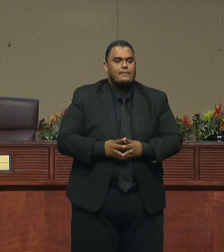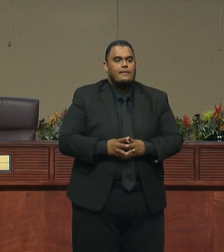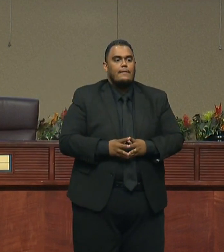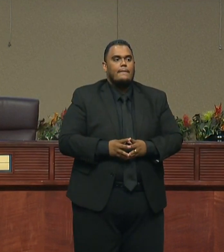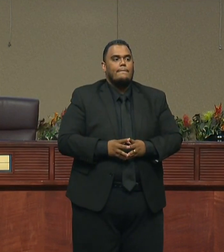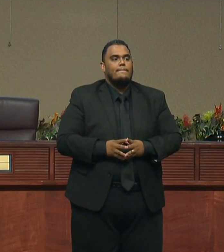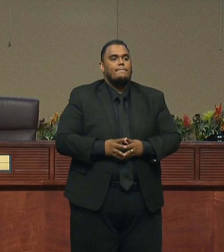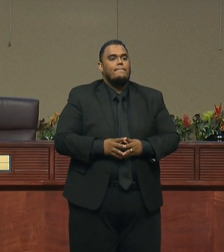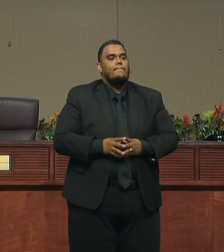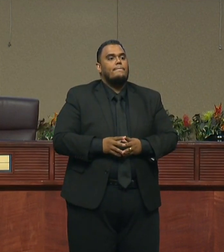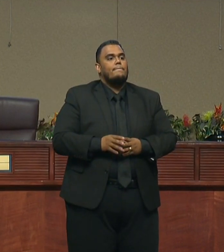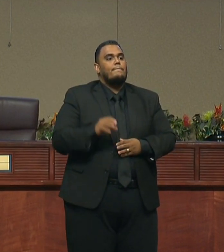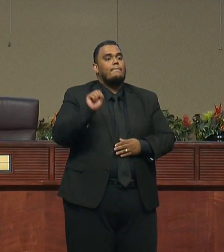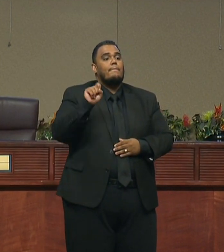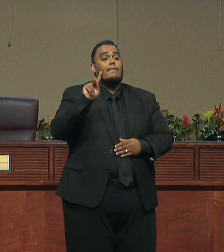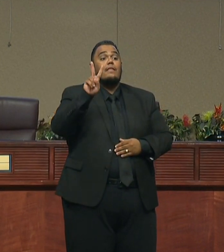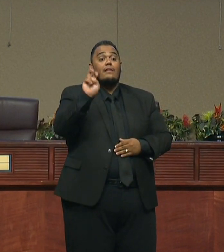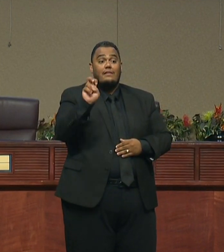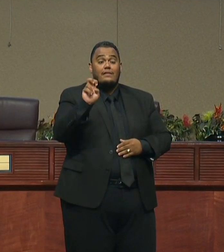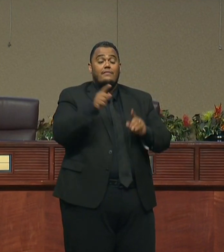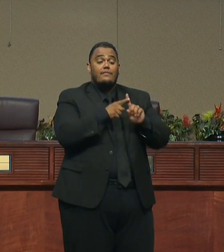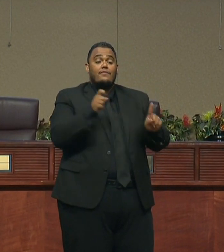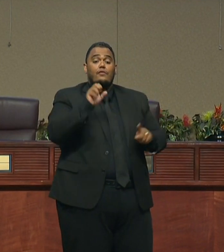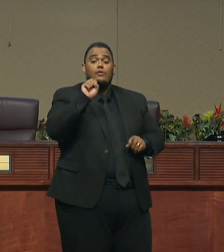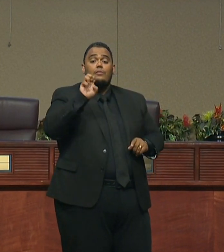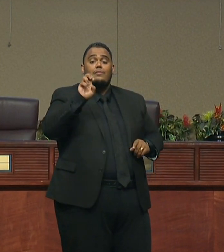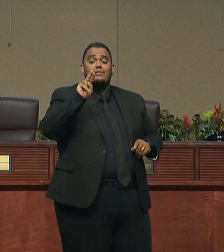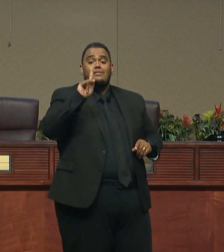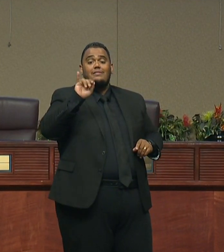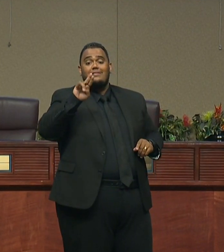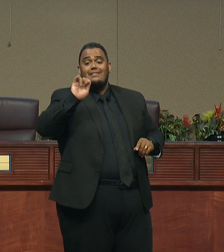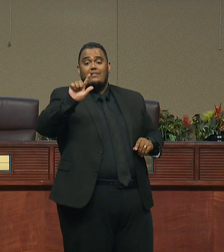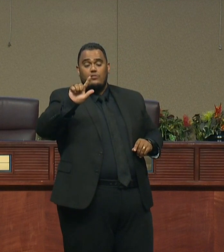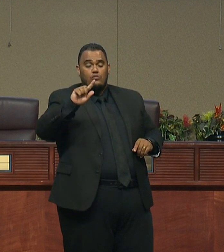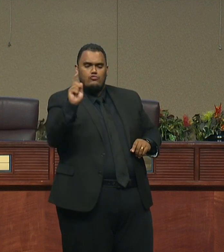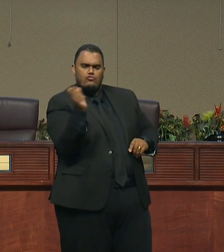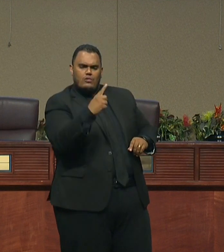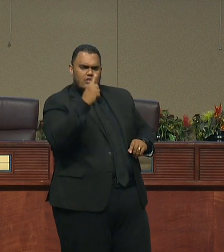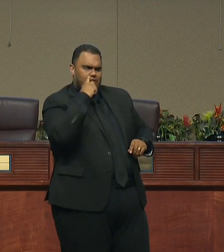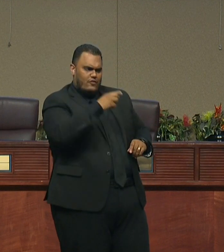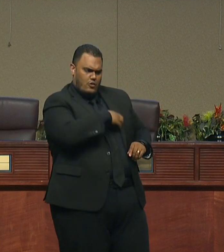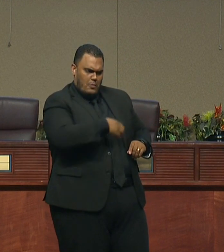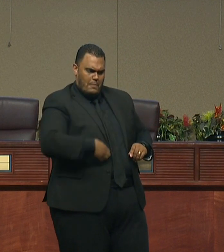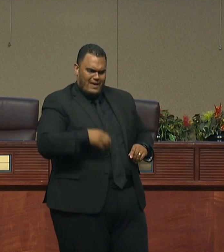This is Steve Hudak from the Sentinel. I have a question for the mayor, Mayor Demings.